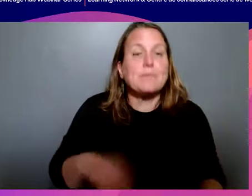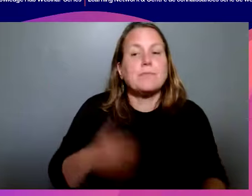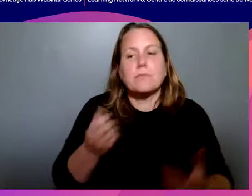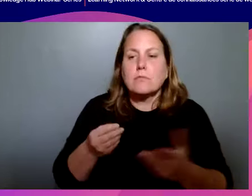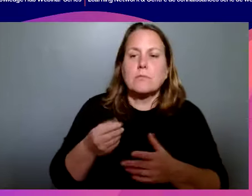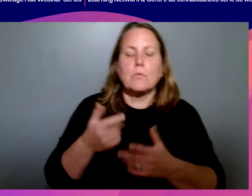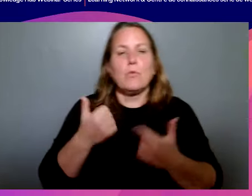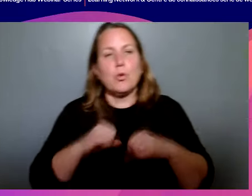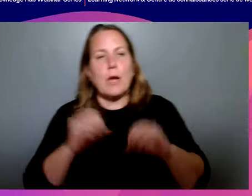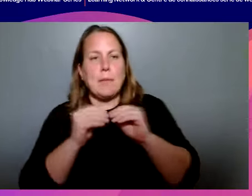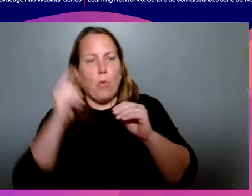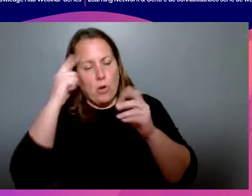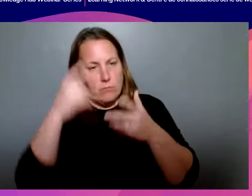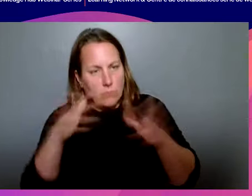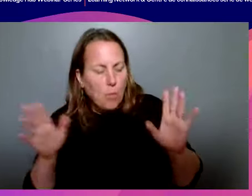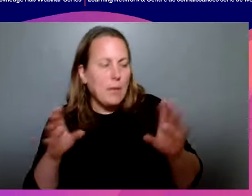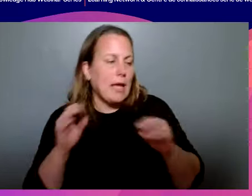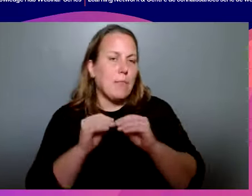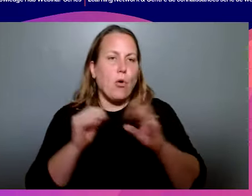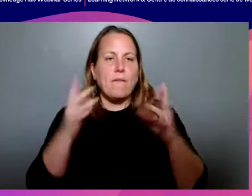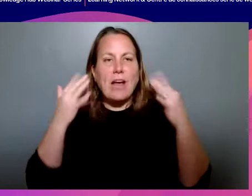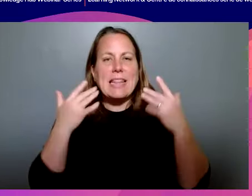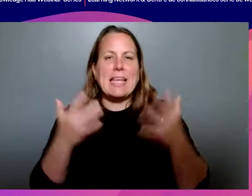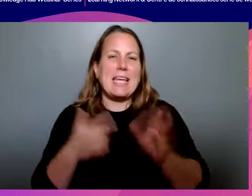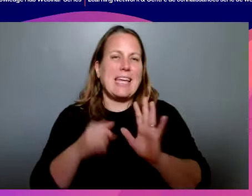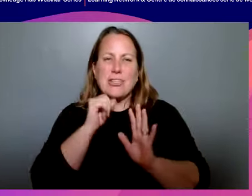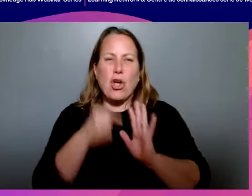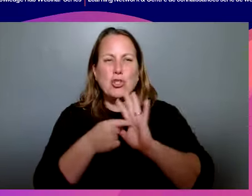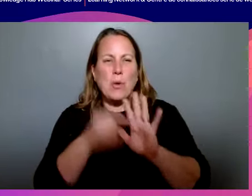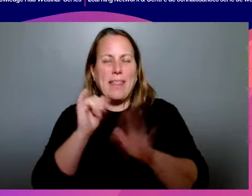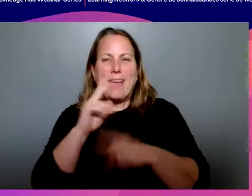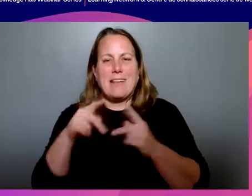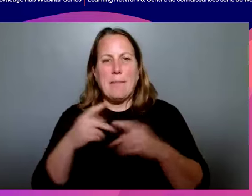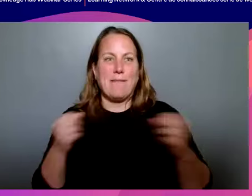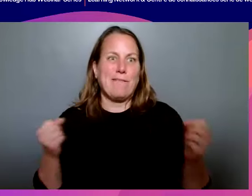open and friendly and not showing signs of fear, and